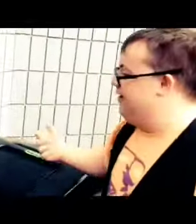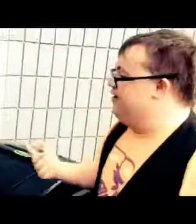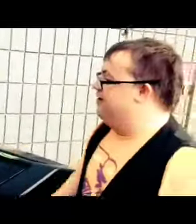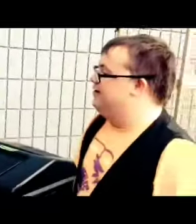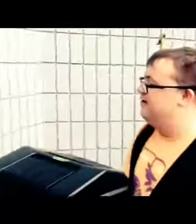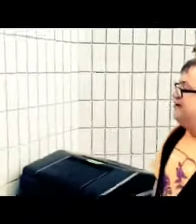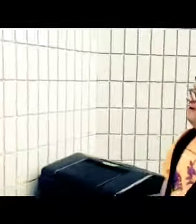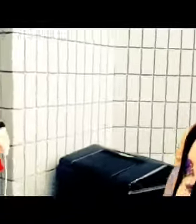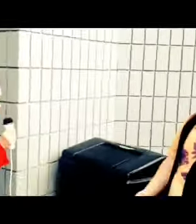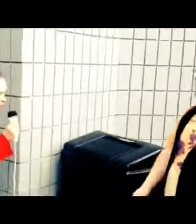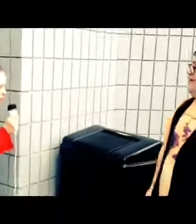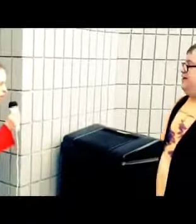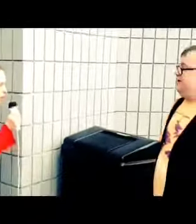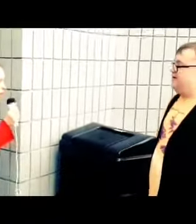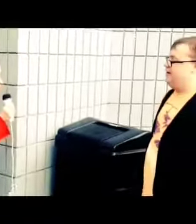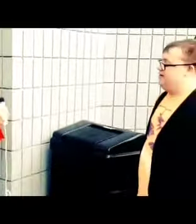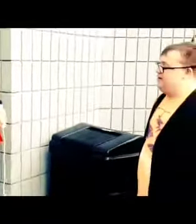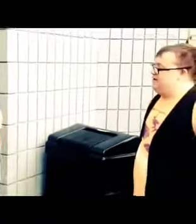some of that.